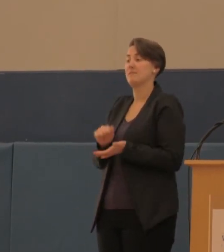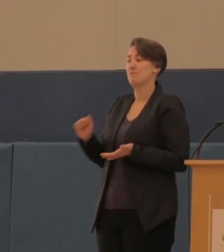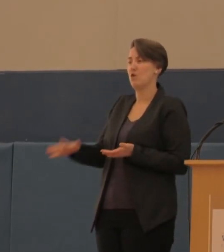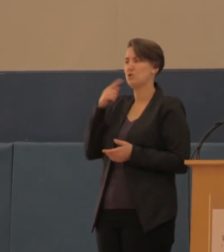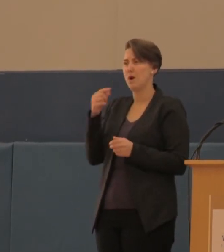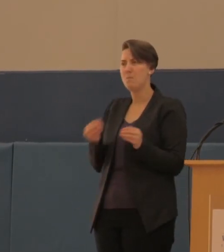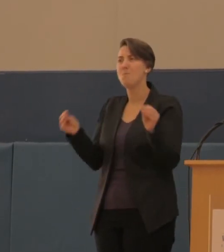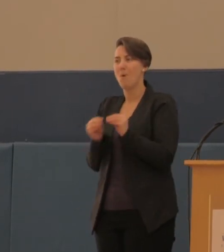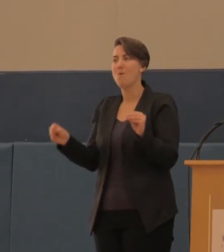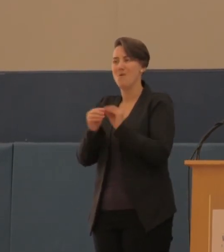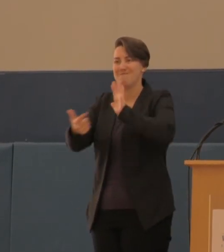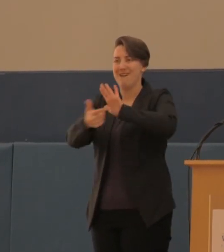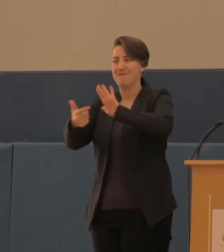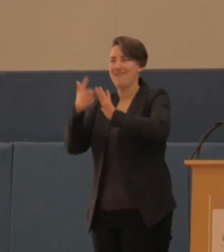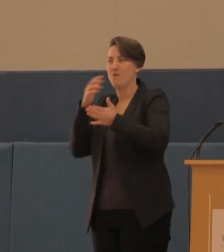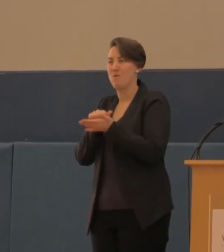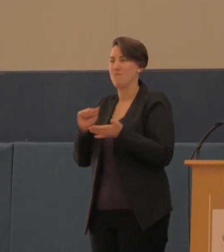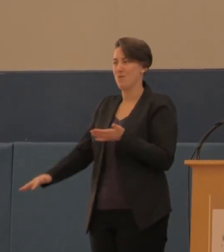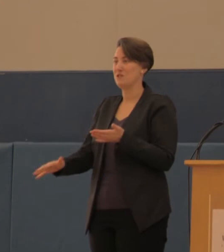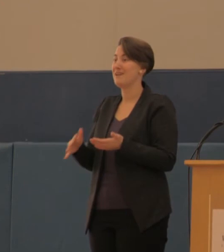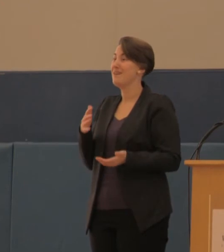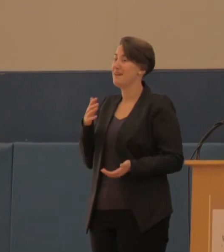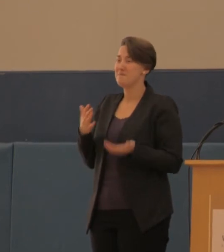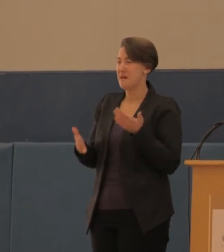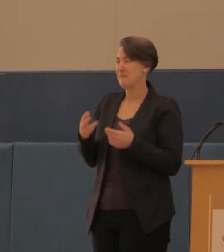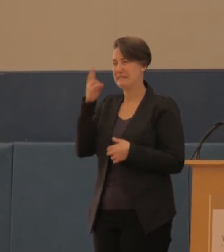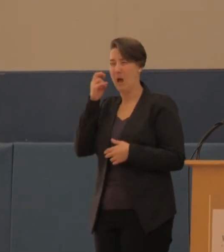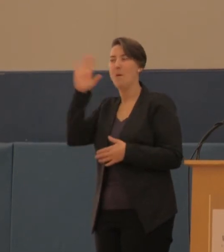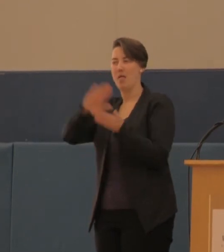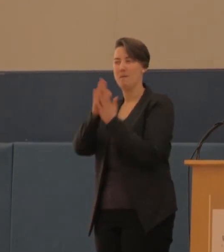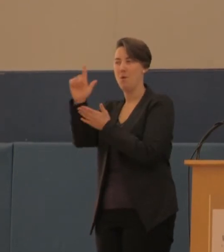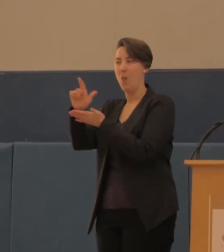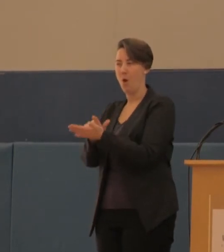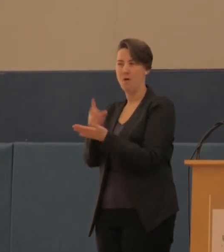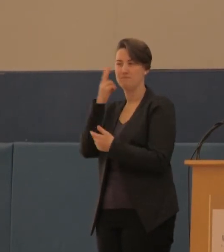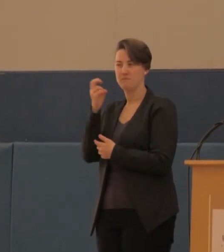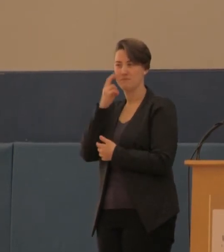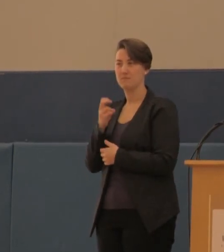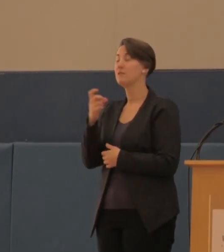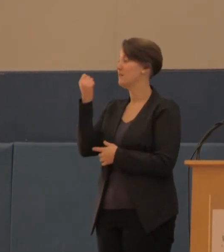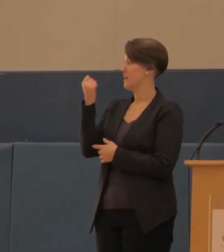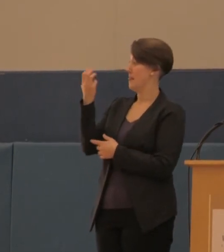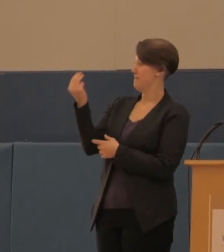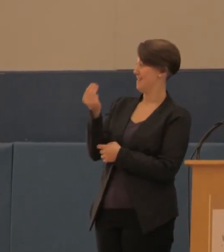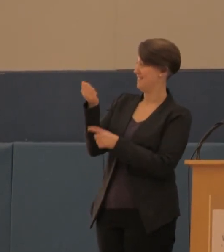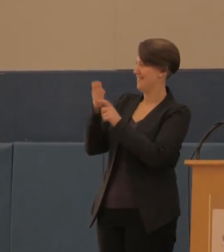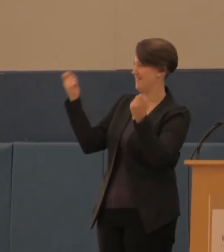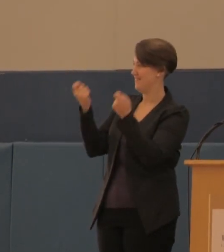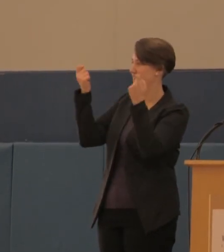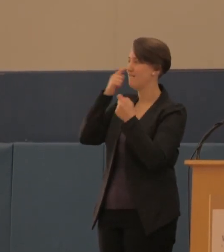abortion bans despite the small chance of passing any into law. Monday is the anniversary of Roe v.